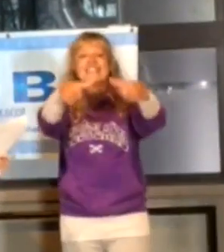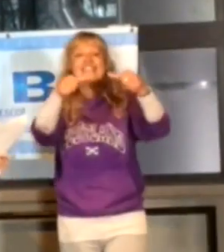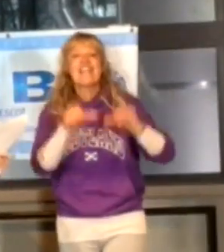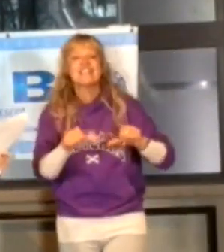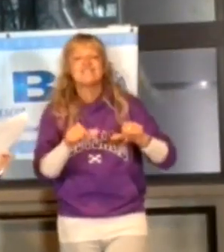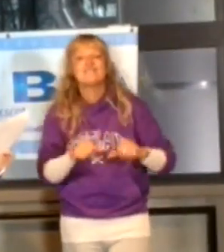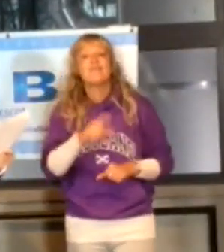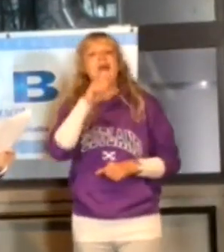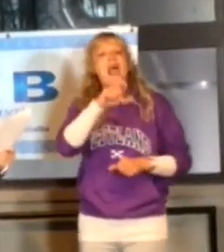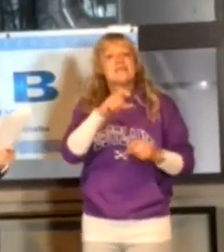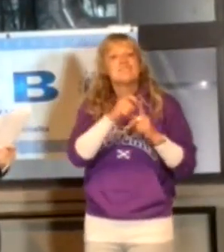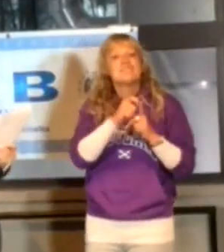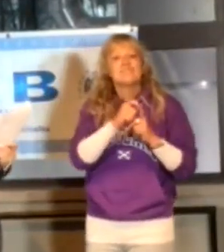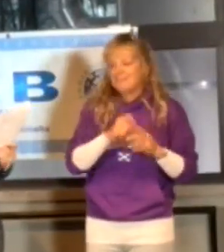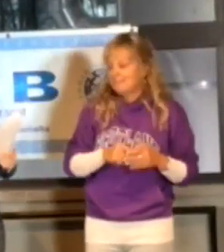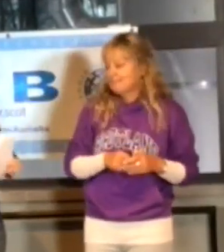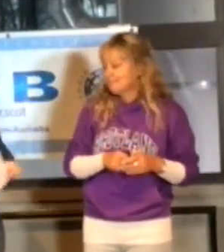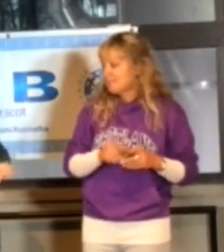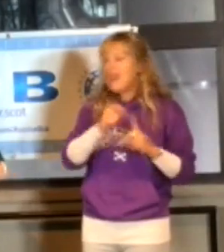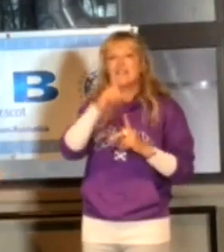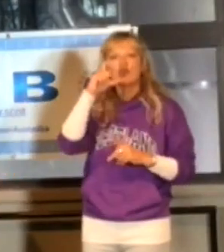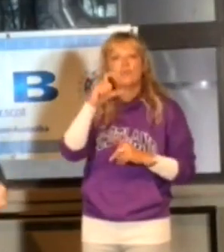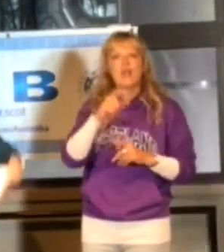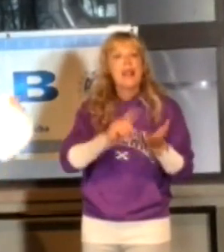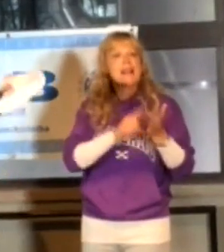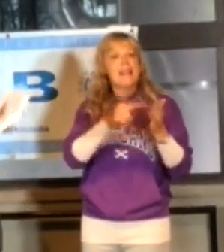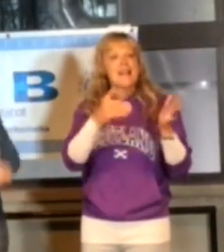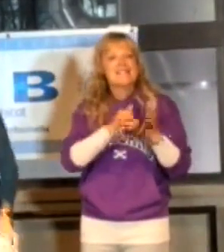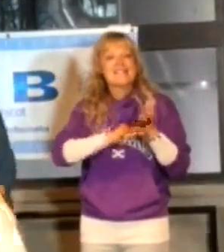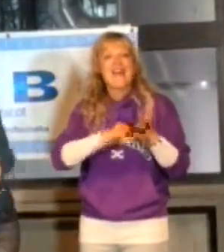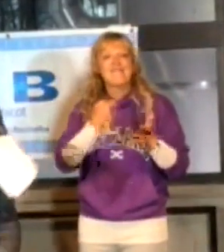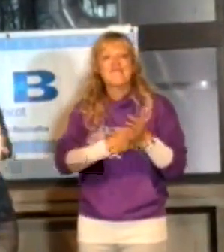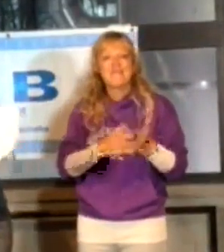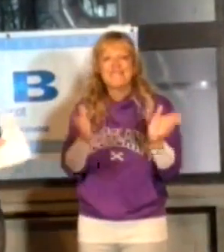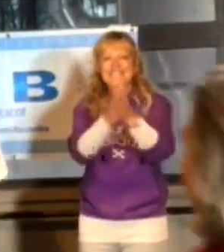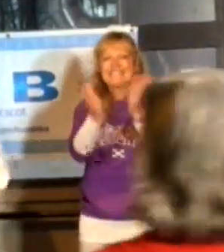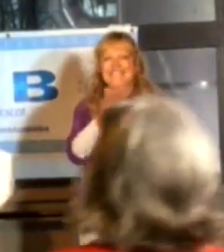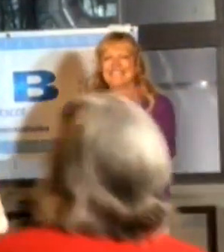Cymru, we're going to have Liz Saville-Roberts.